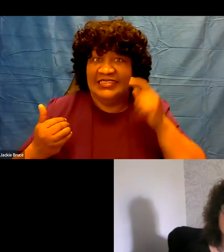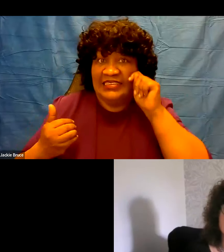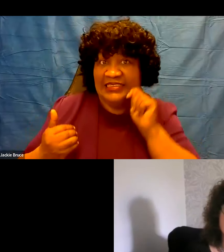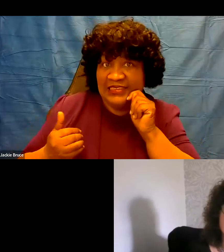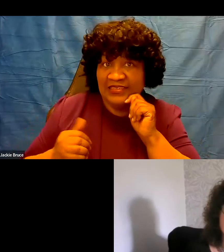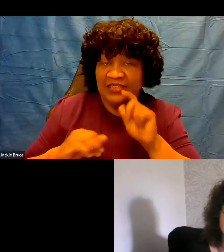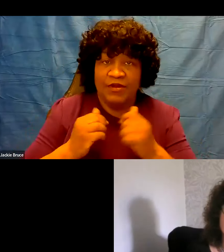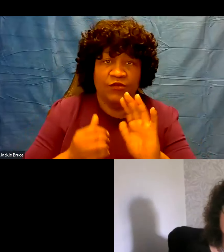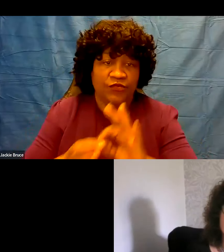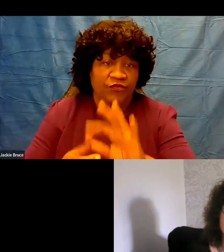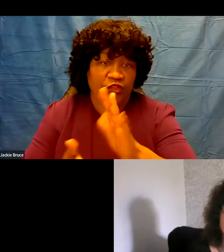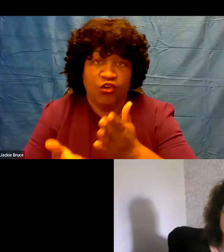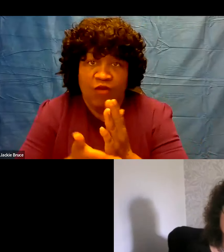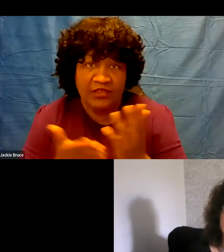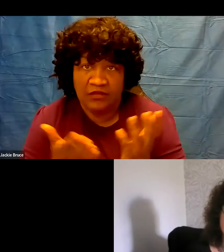and